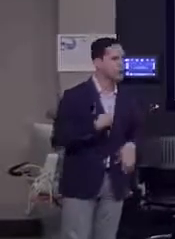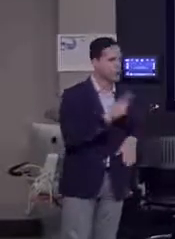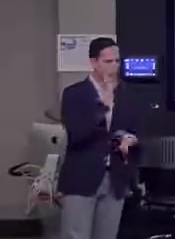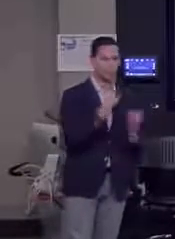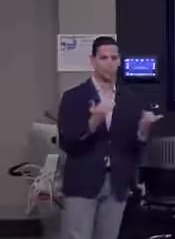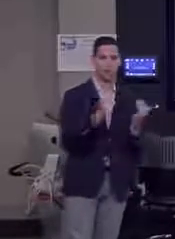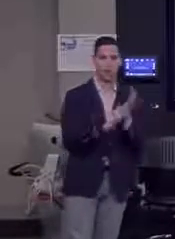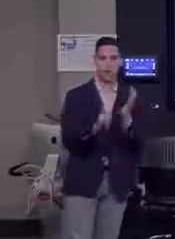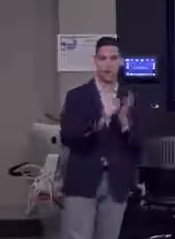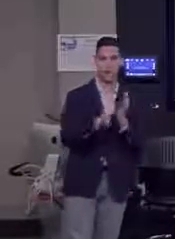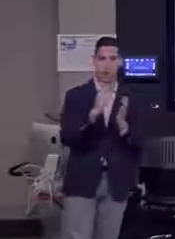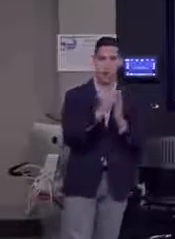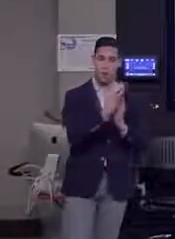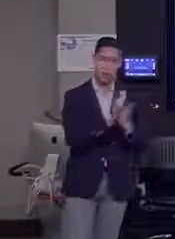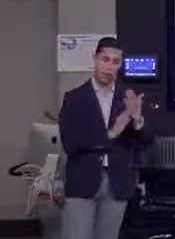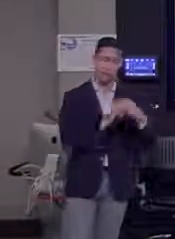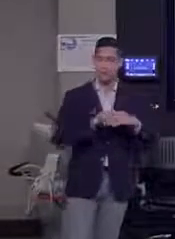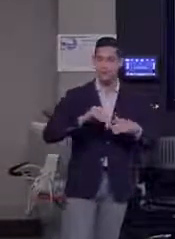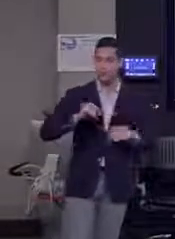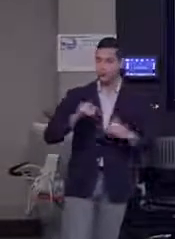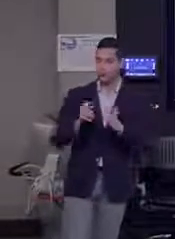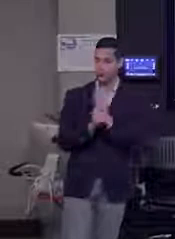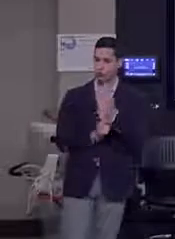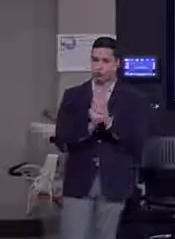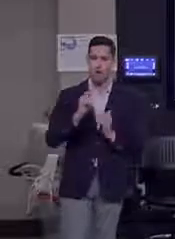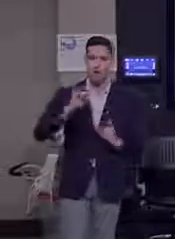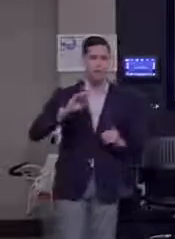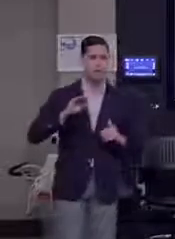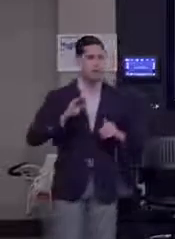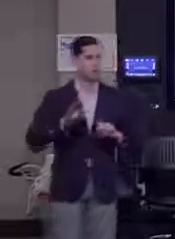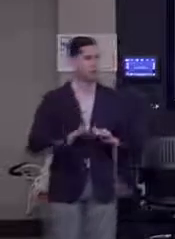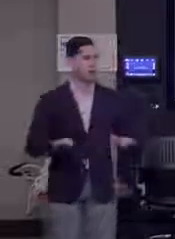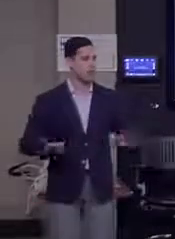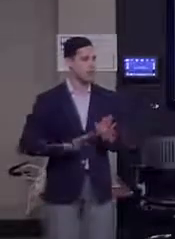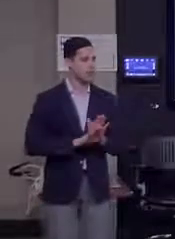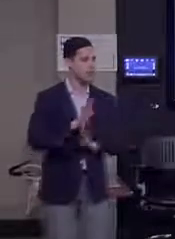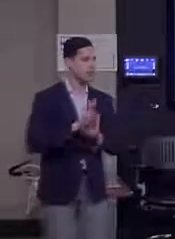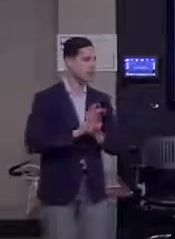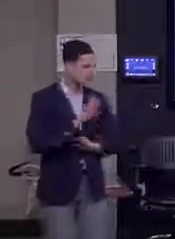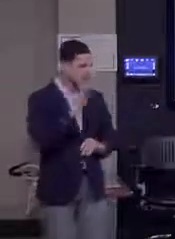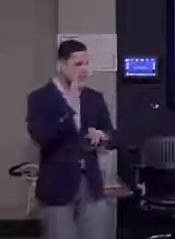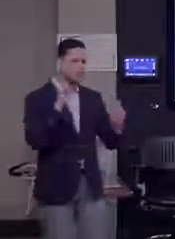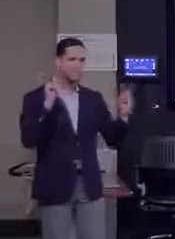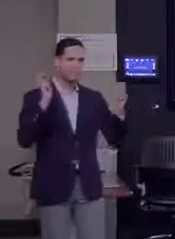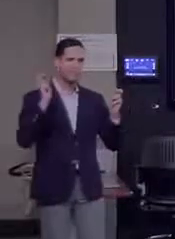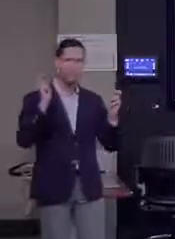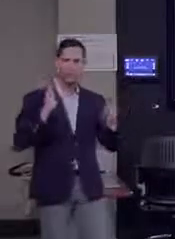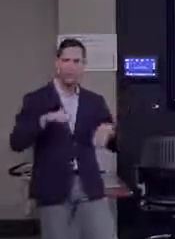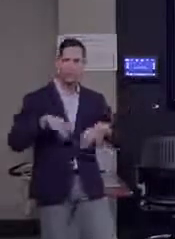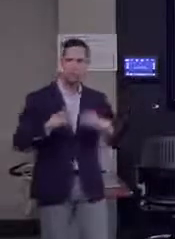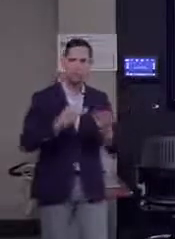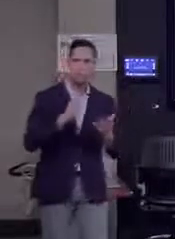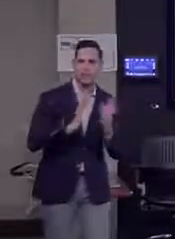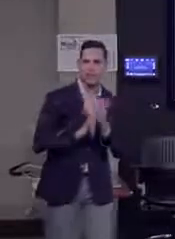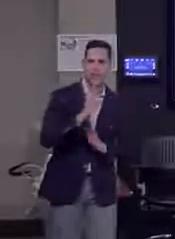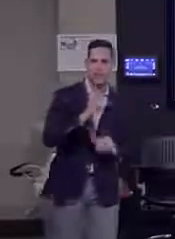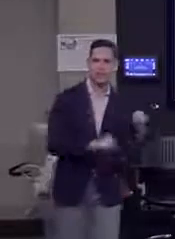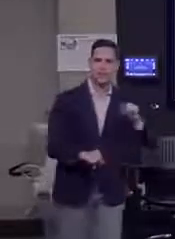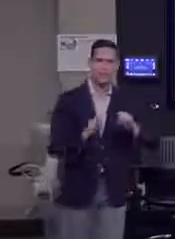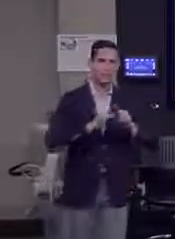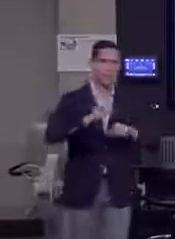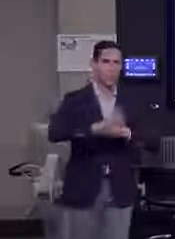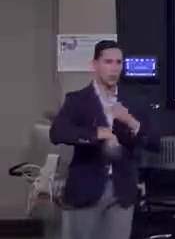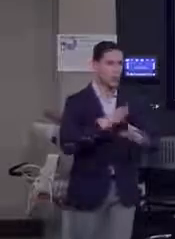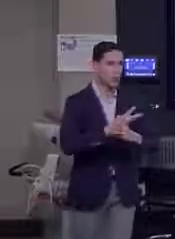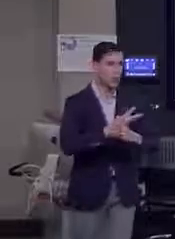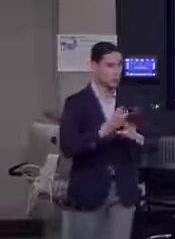in the journal Child Development called Bringing Developmental Science into the World, in which we hope to